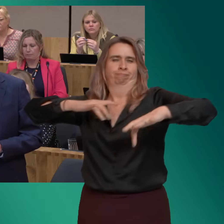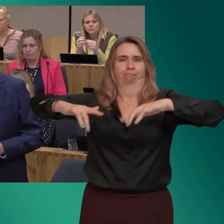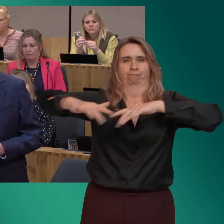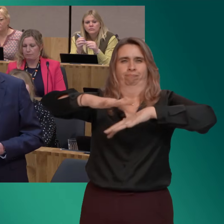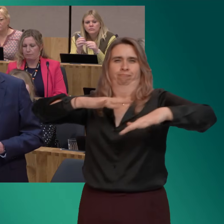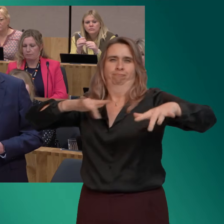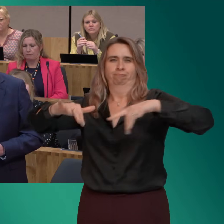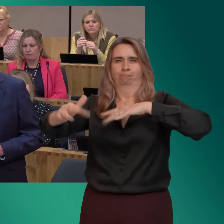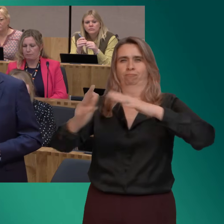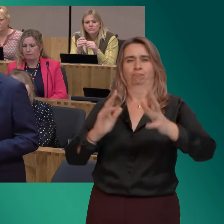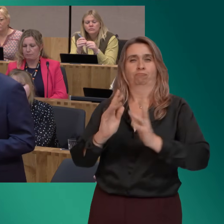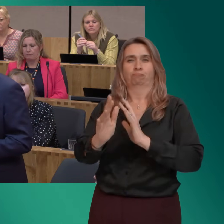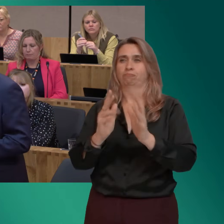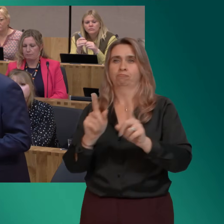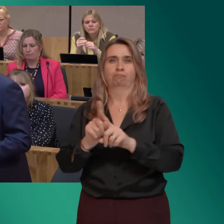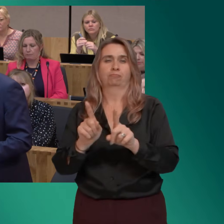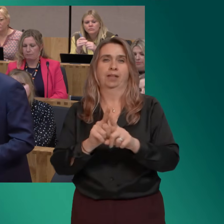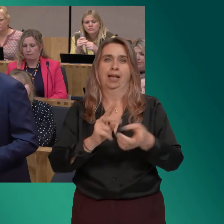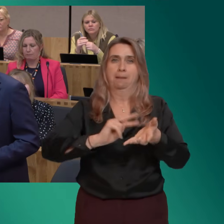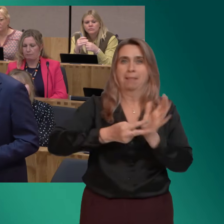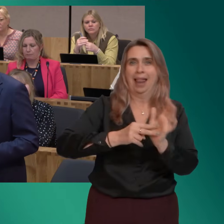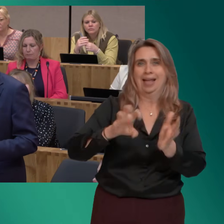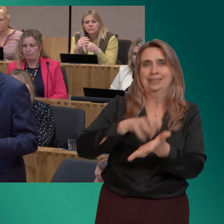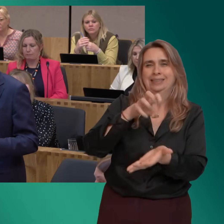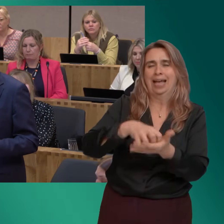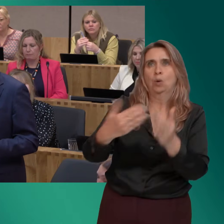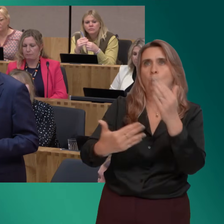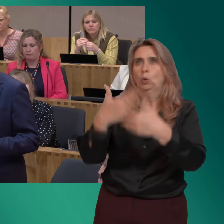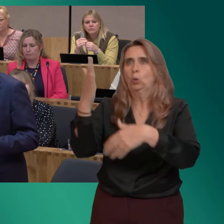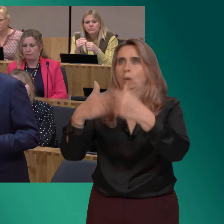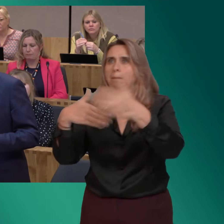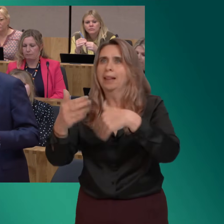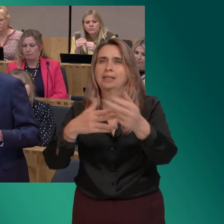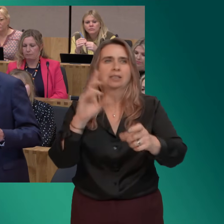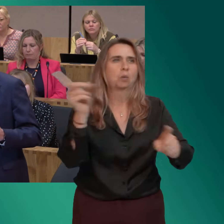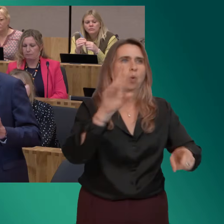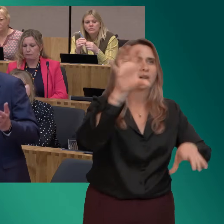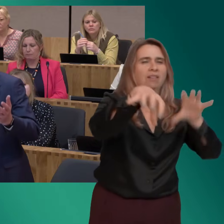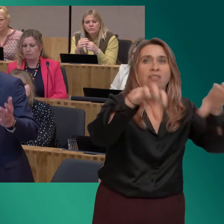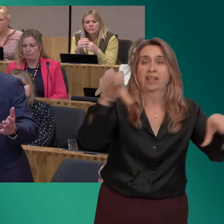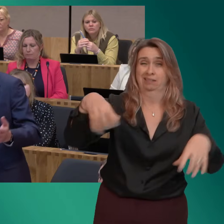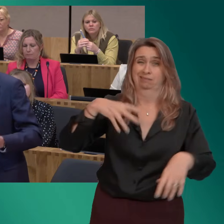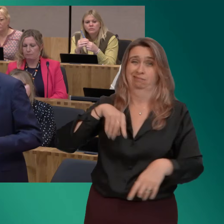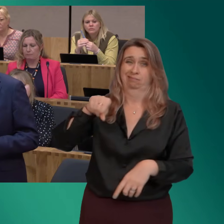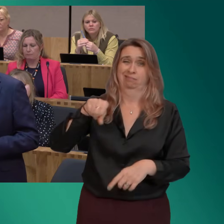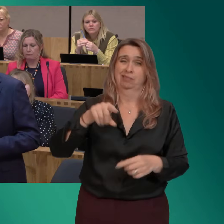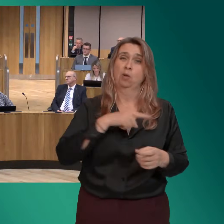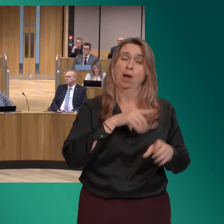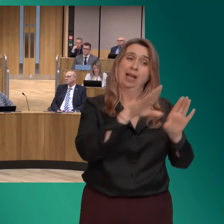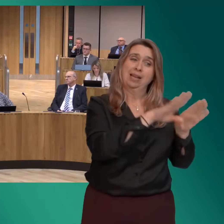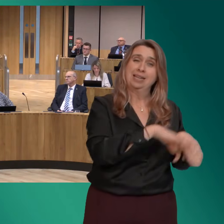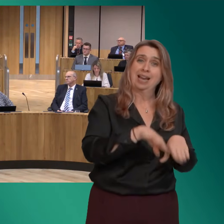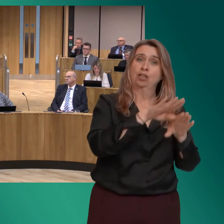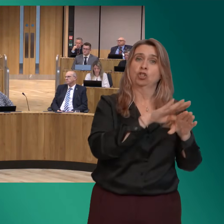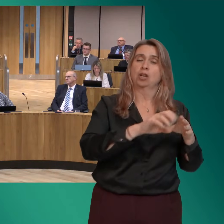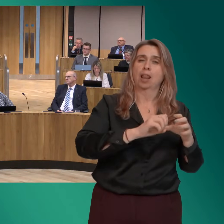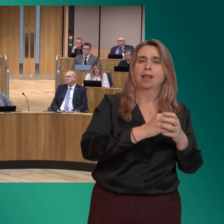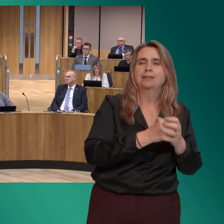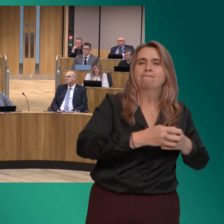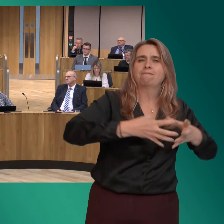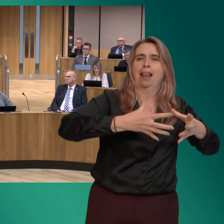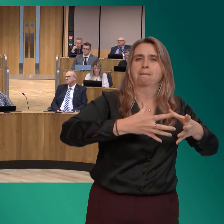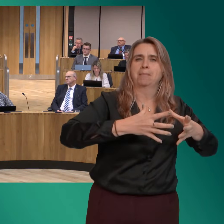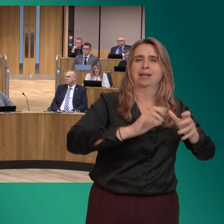looking at how planning helps, and it certainly will be one of those issues that our new National Development Agency will look at, how we support